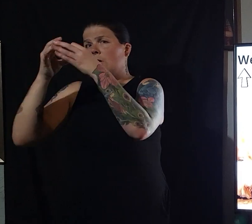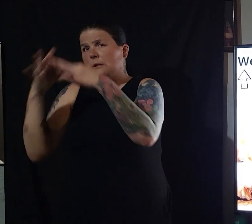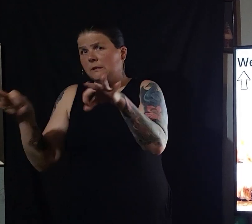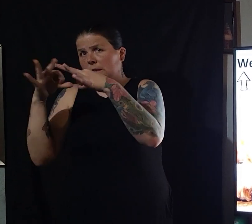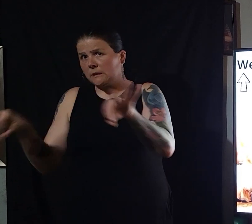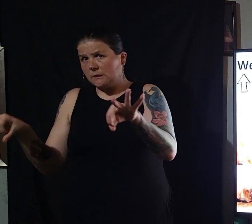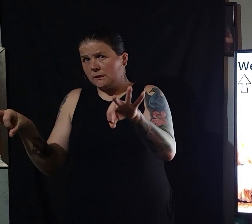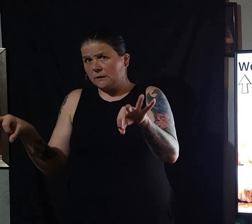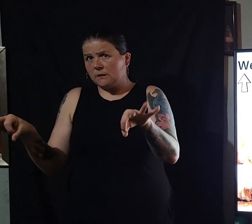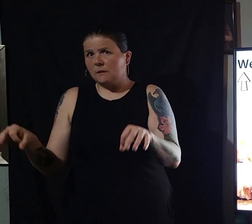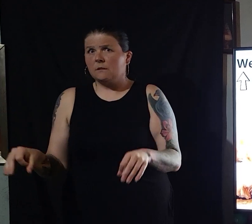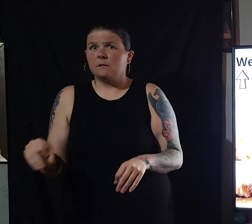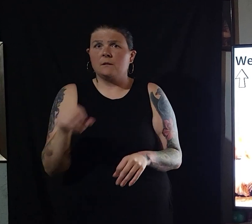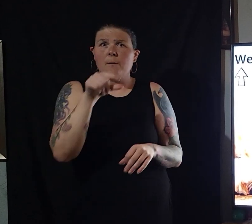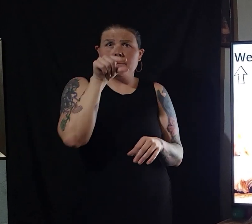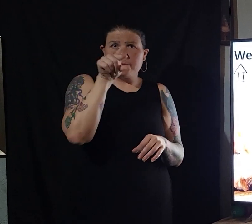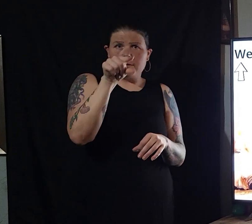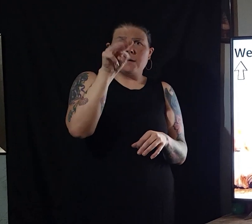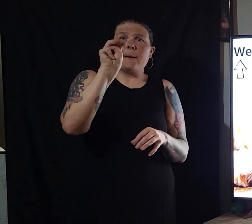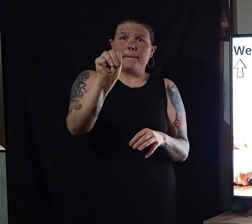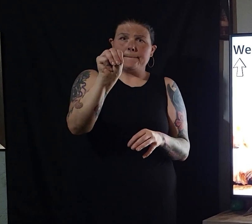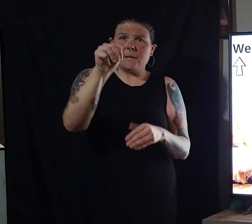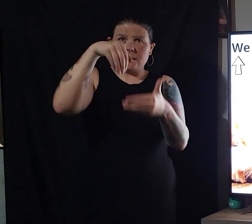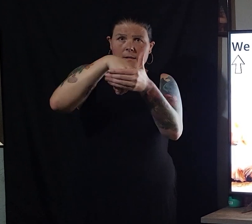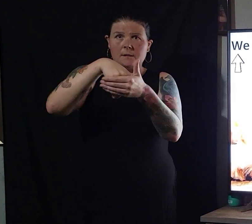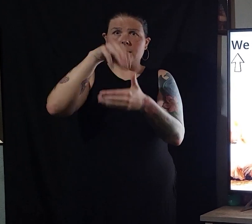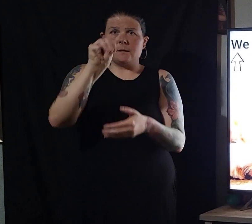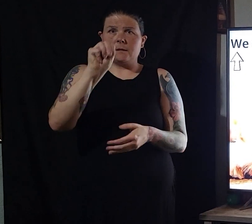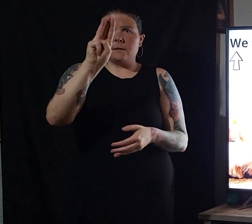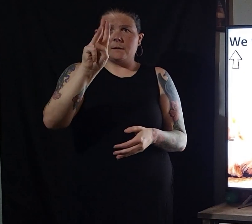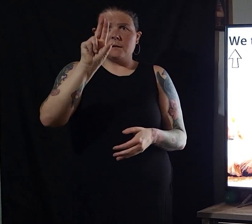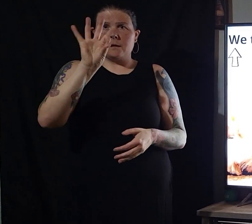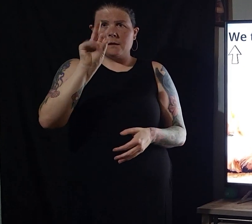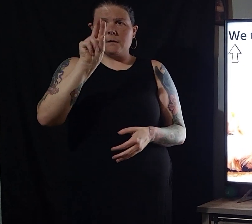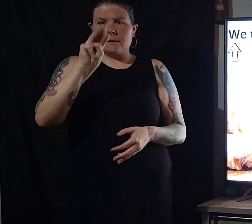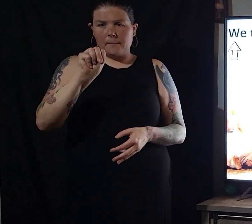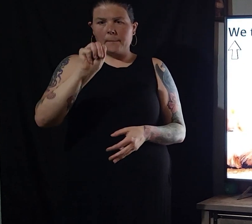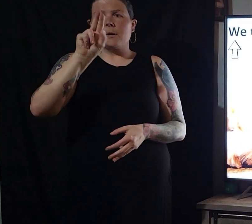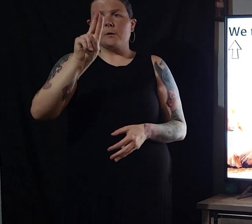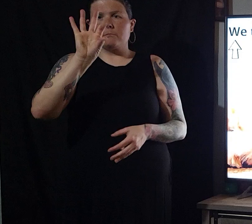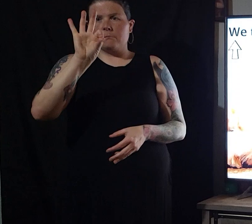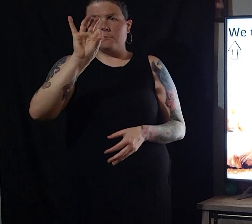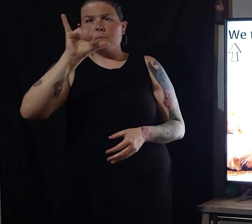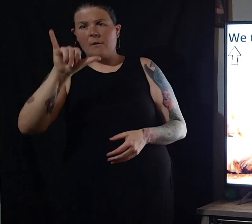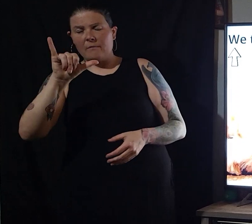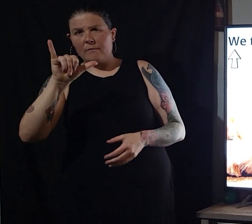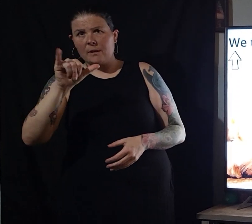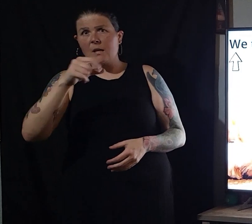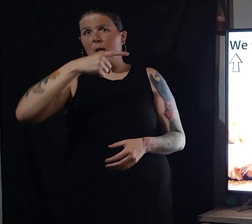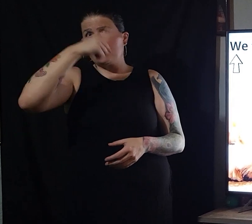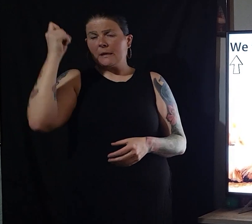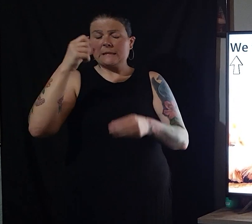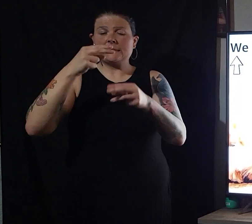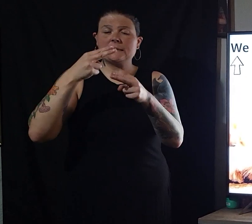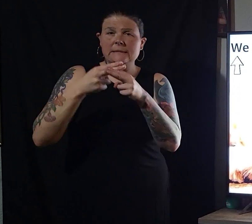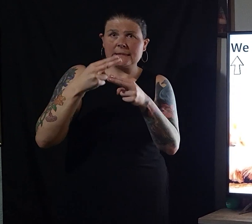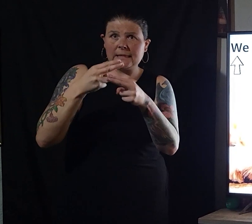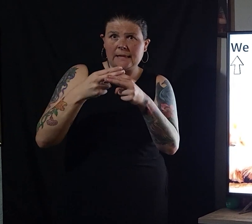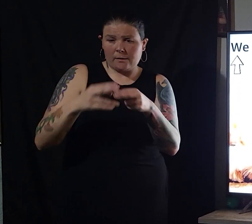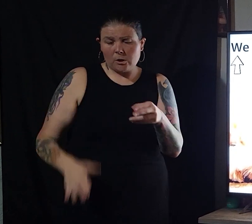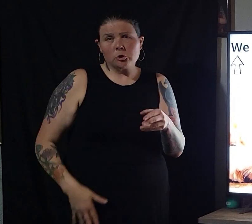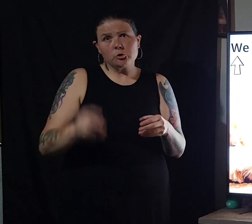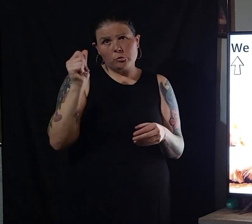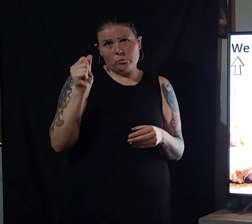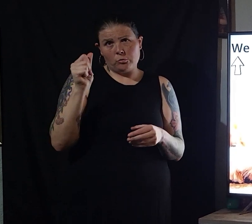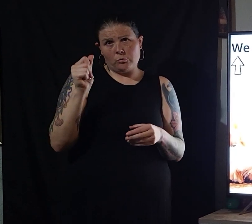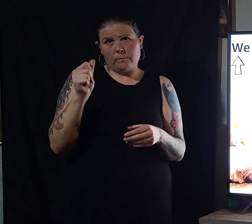the sentence, and the M is capitalized because Muffy is the name of